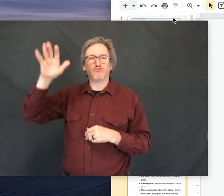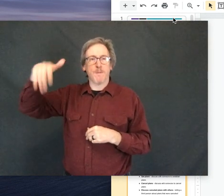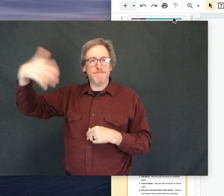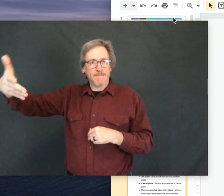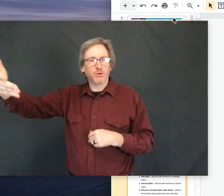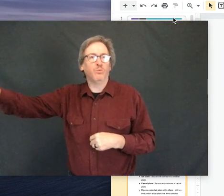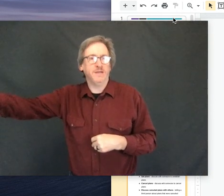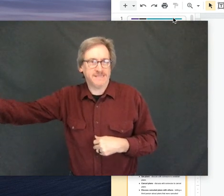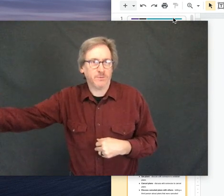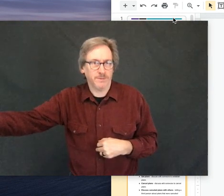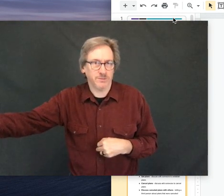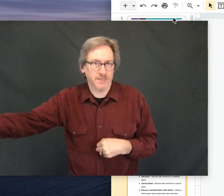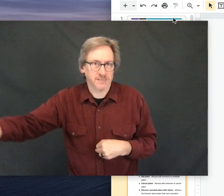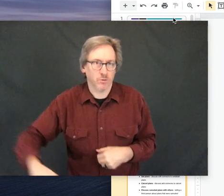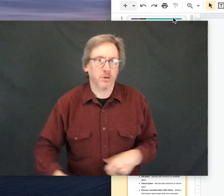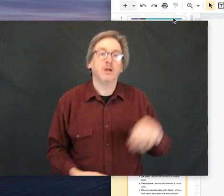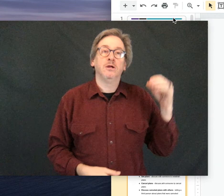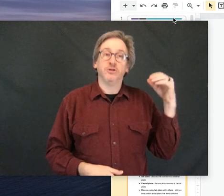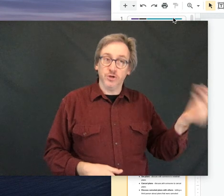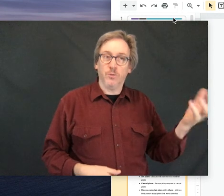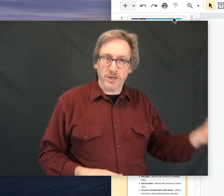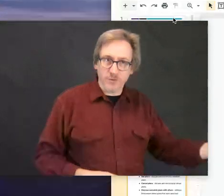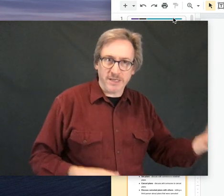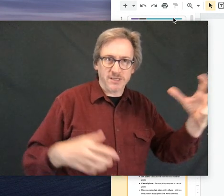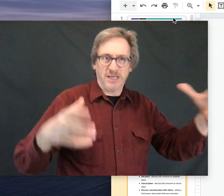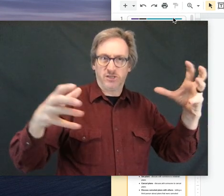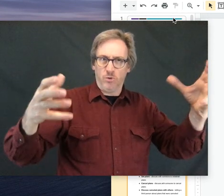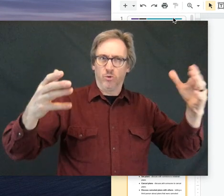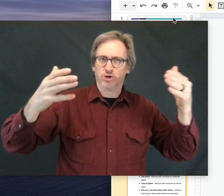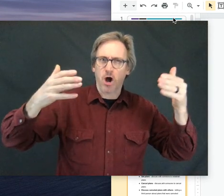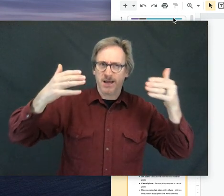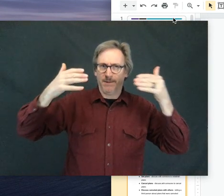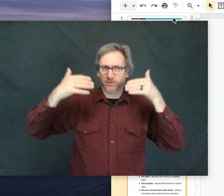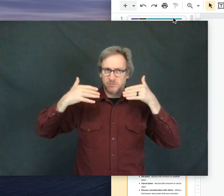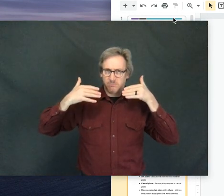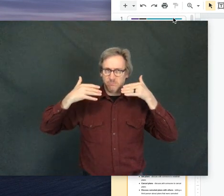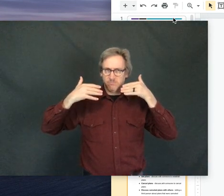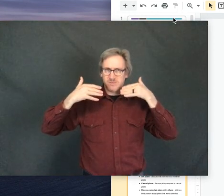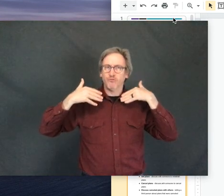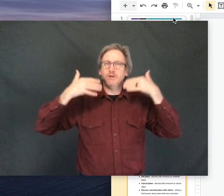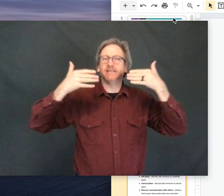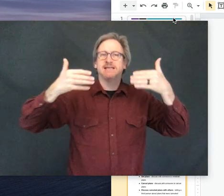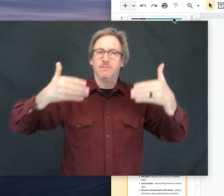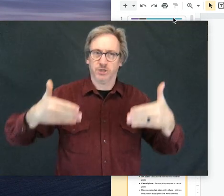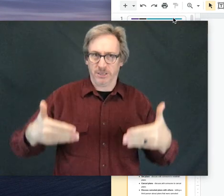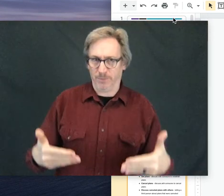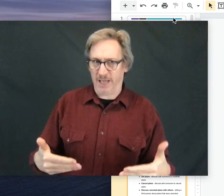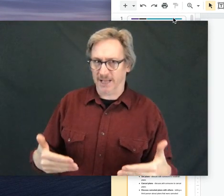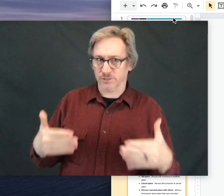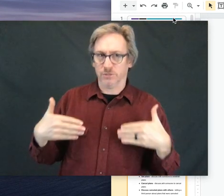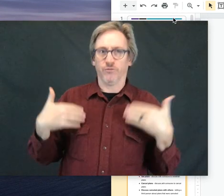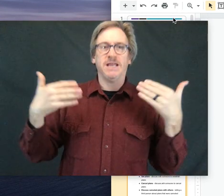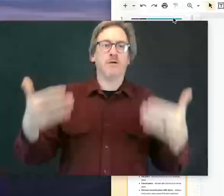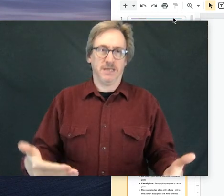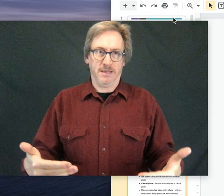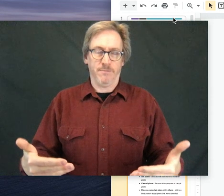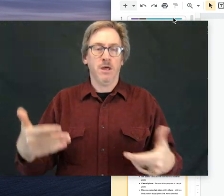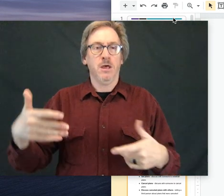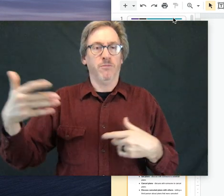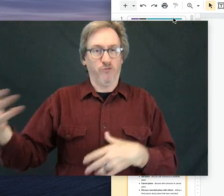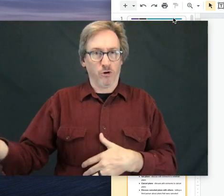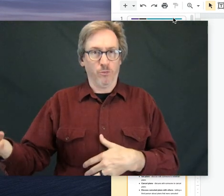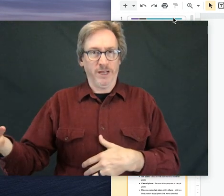hey, remember we said we would do this, or do you want to do this? Like, so we're talking about reestablishing the plans, recounting